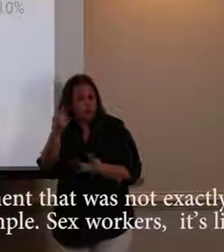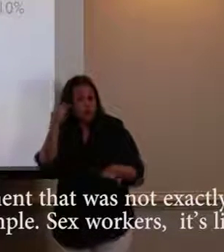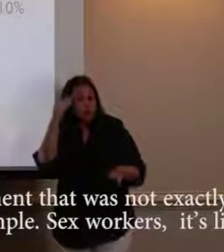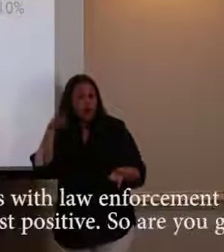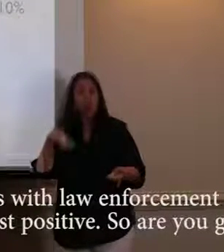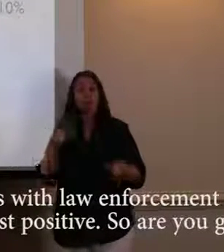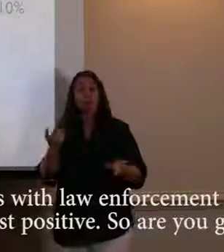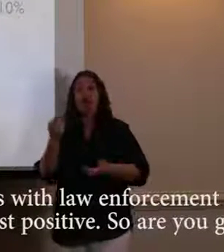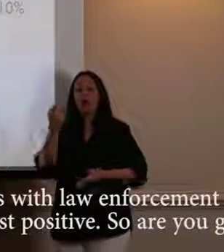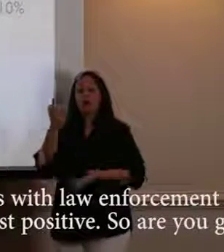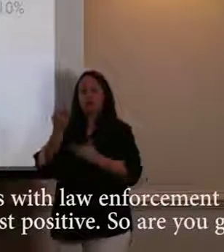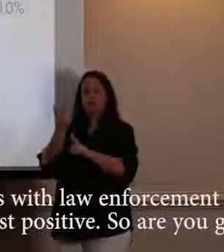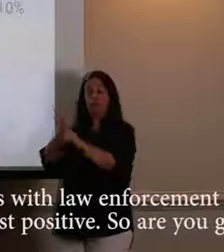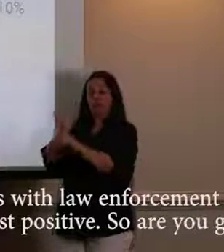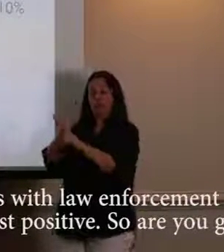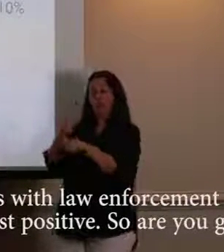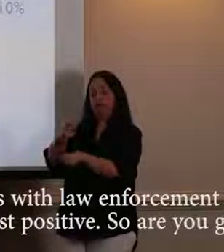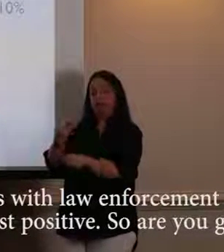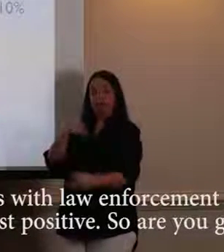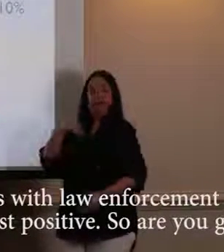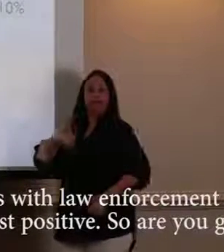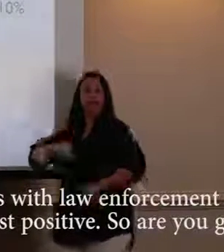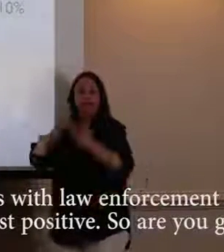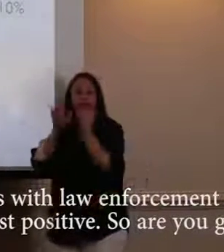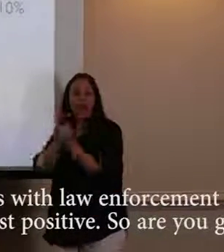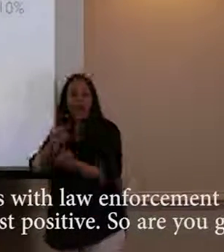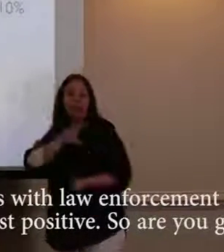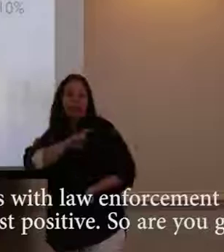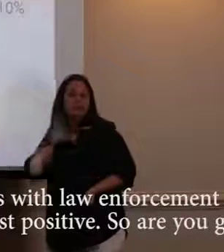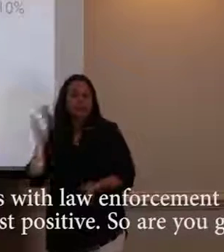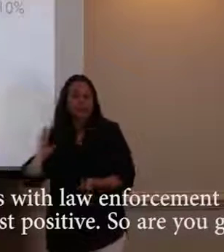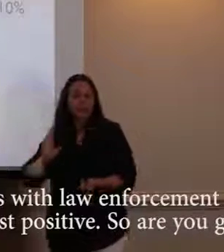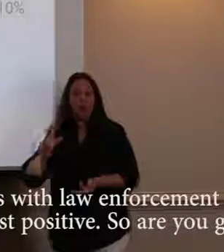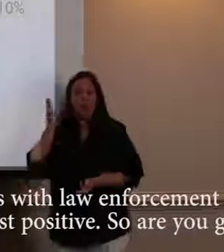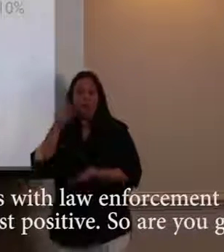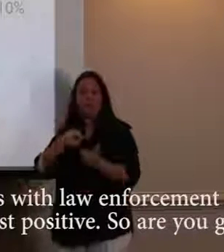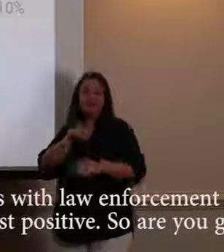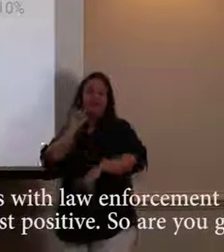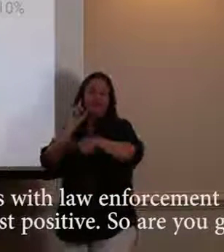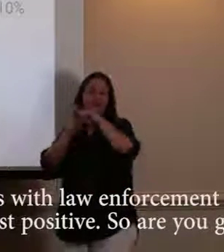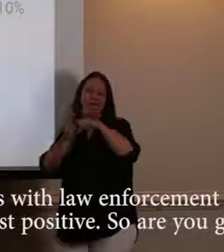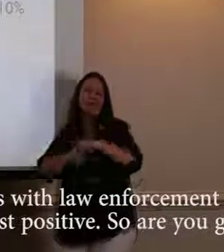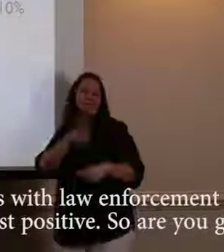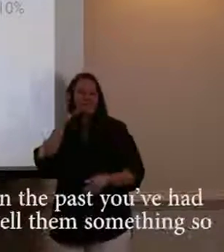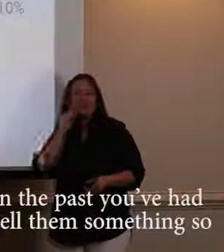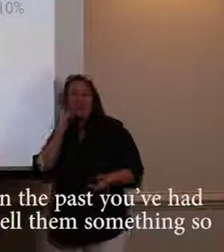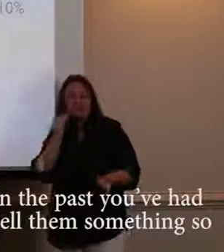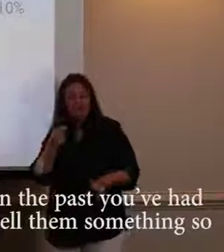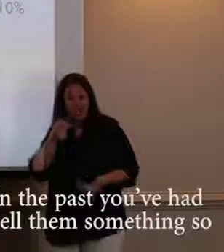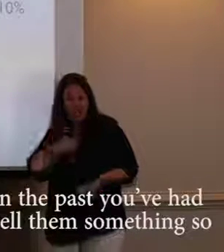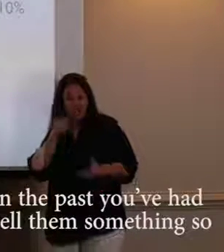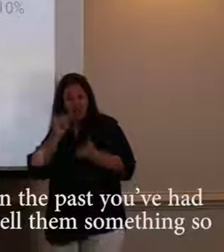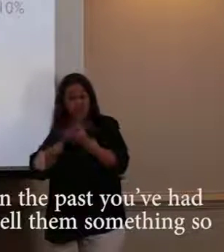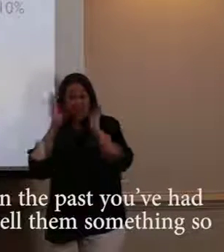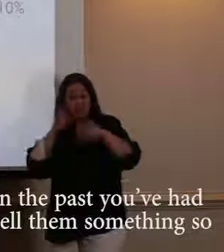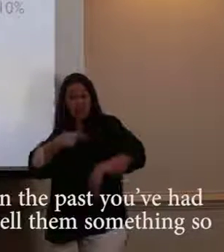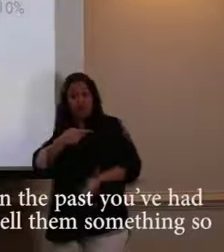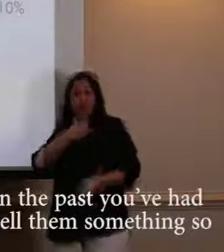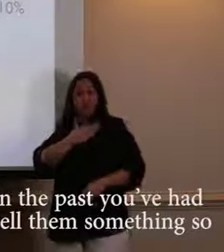it's likely that they have had encounters with law enforcement, and probably they weren't the most positive. So are you going to want to go to people who in the past